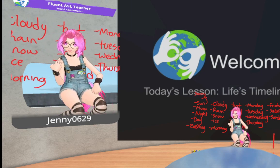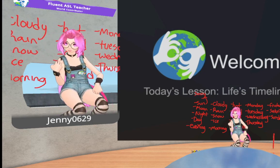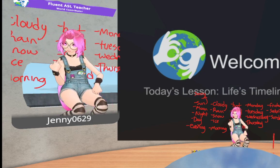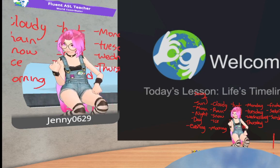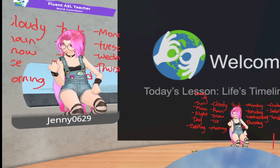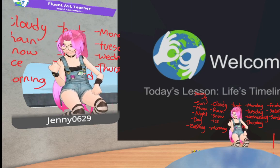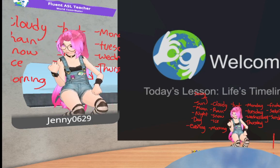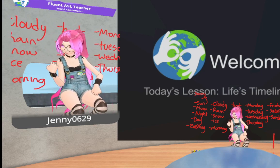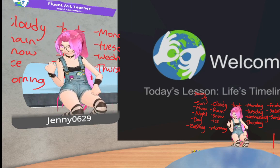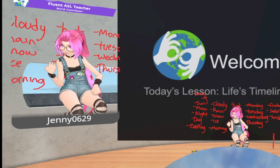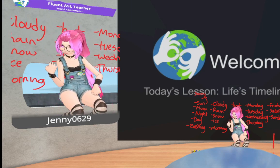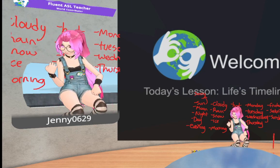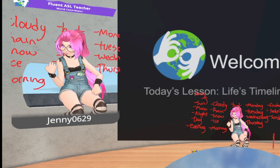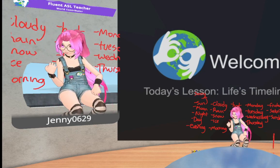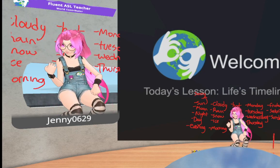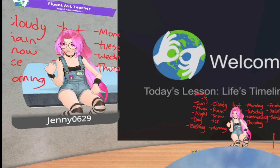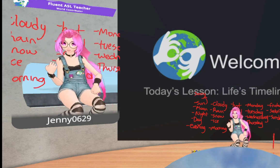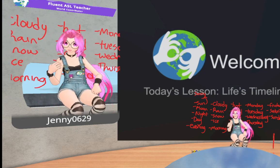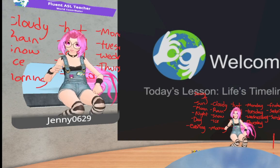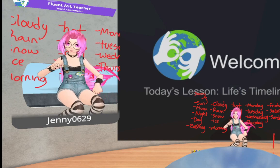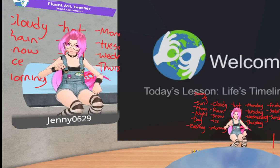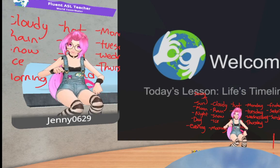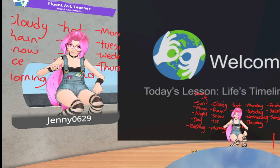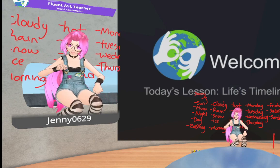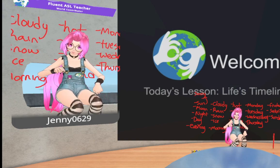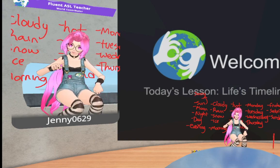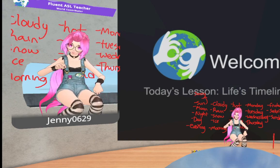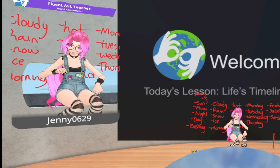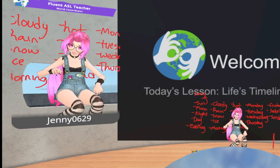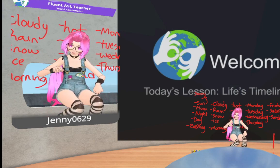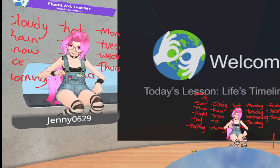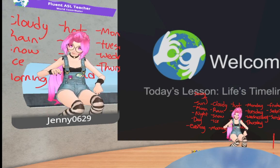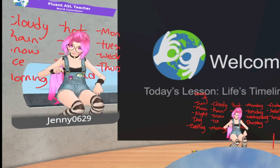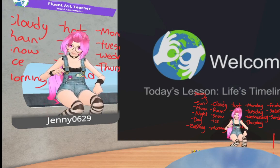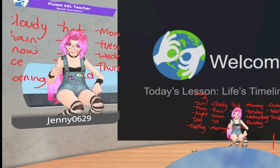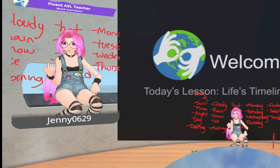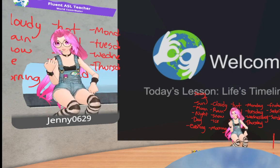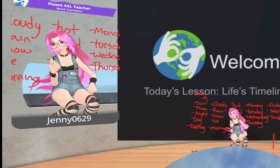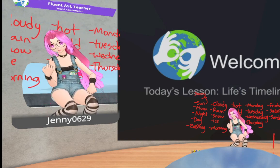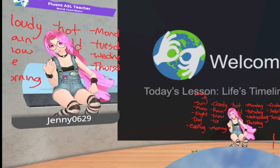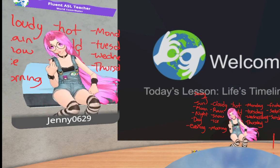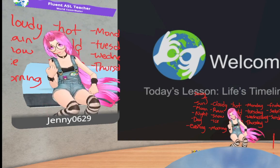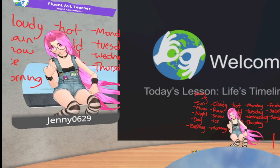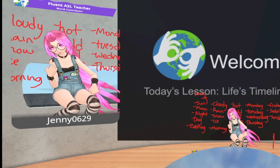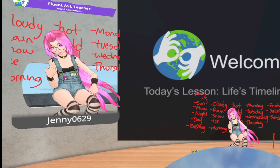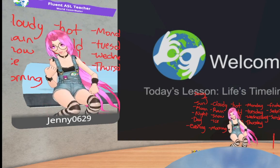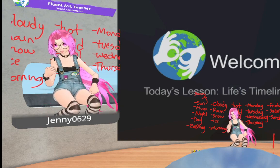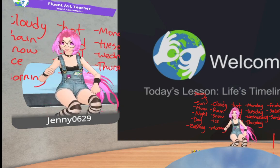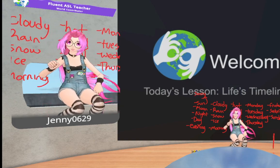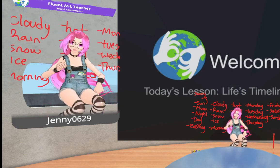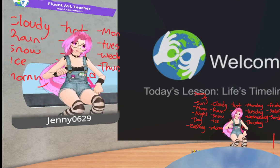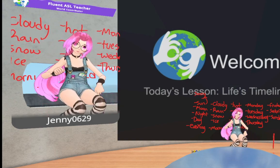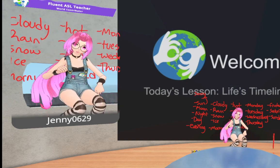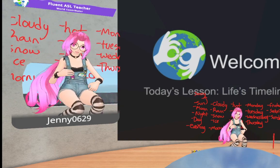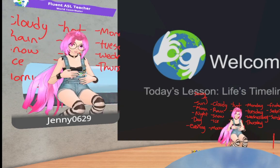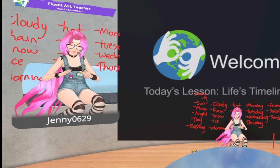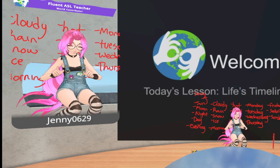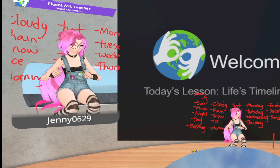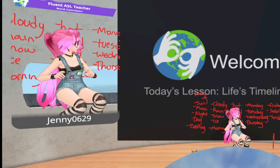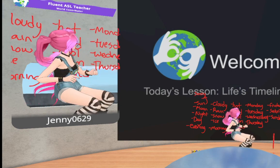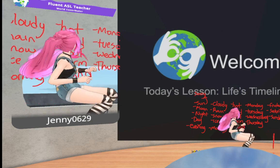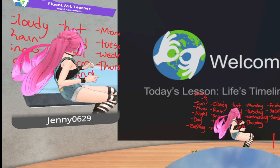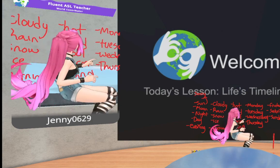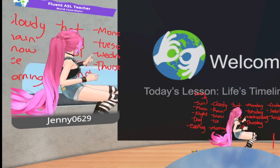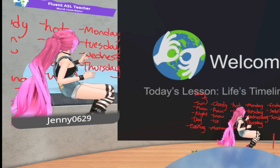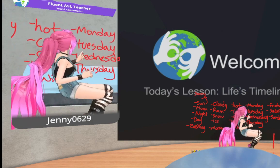know that you can see it with a slightly relaxed M. Some people do forward as well. Monday, or Monday. Monday,